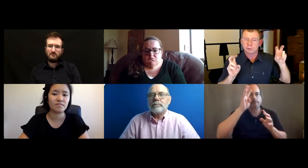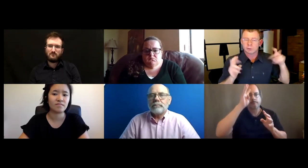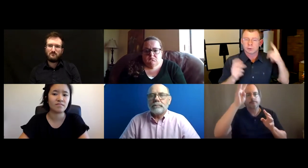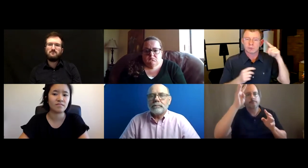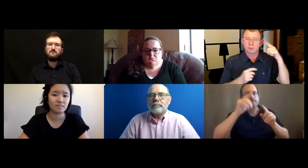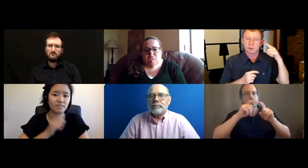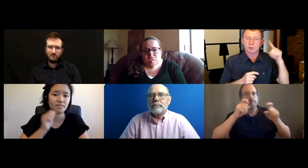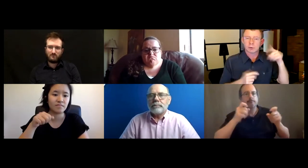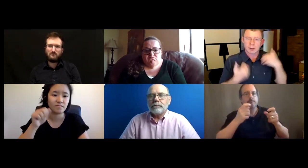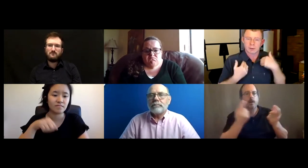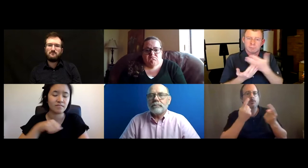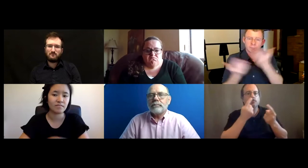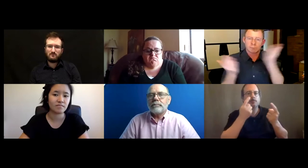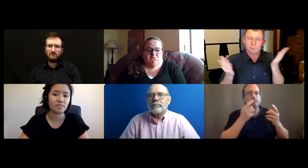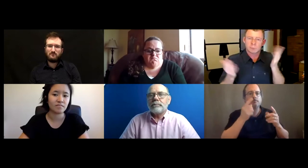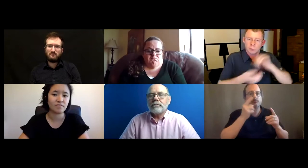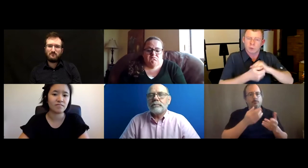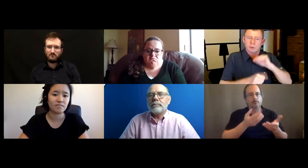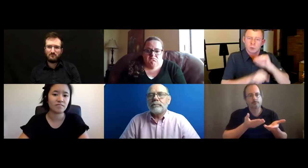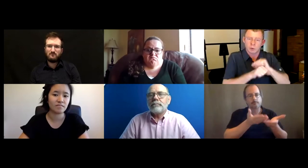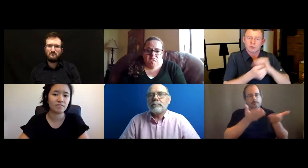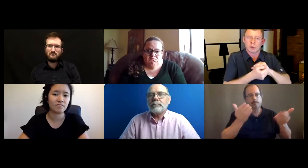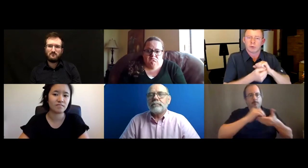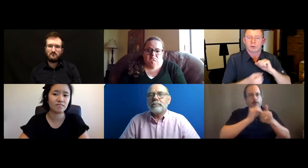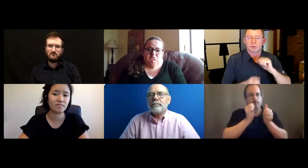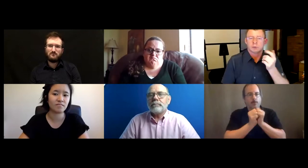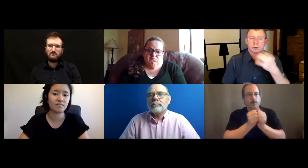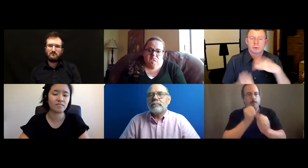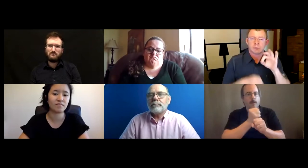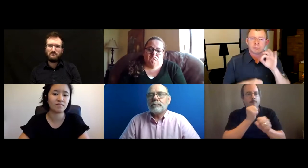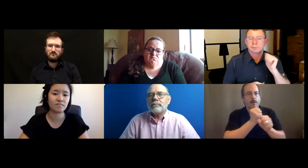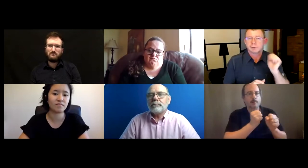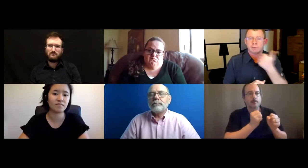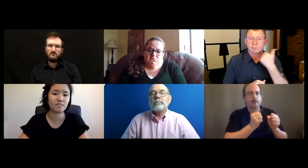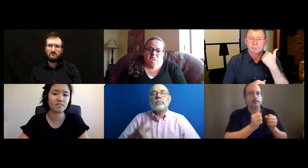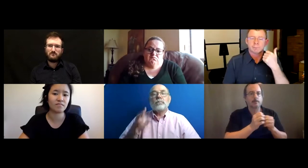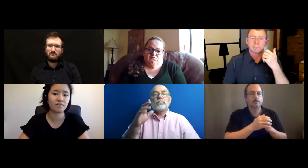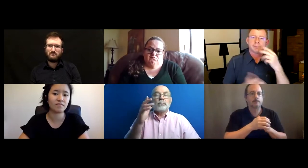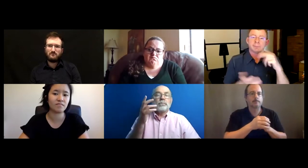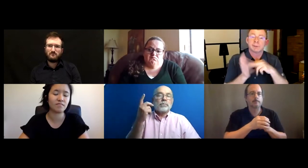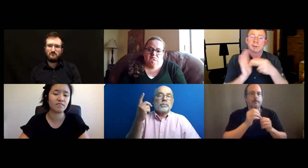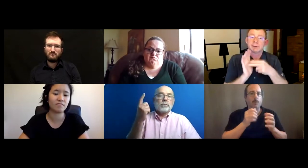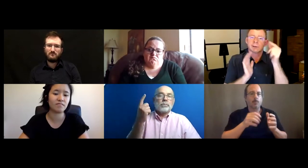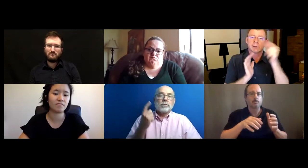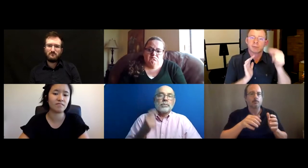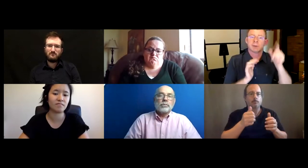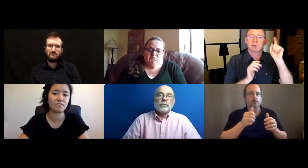wheel is almost like spinning our tires for no good reason. It's really important that we work